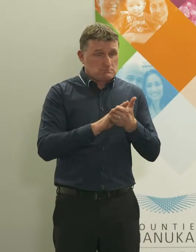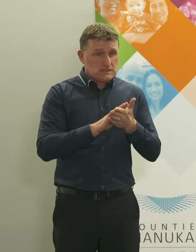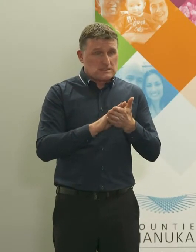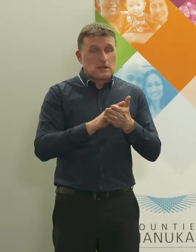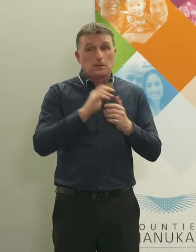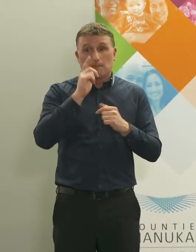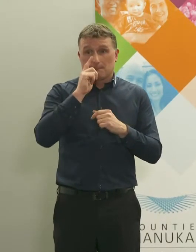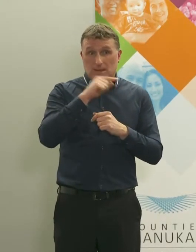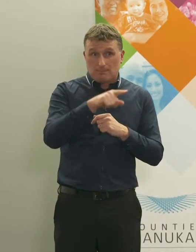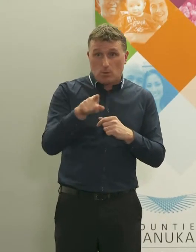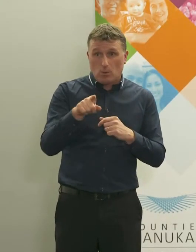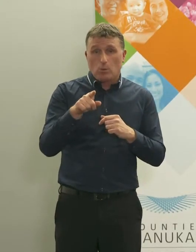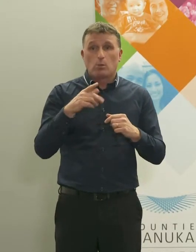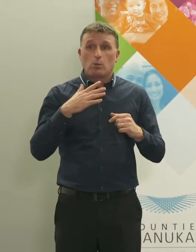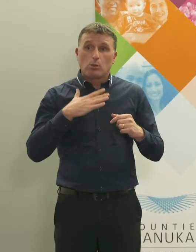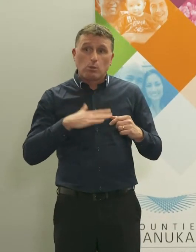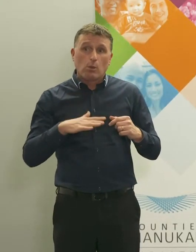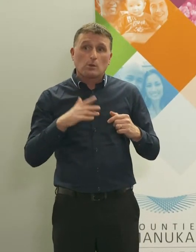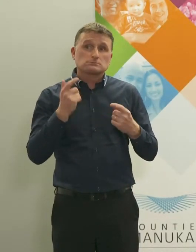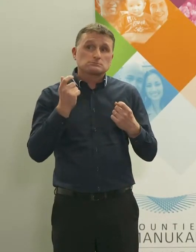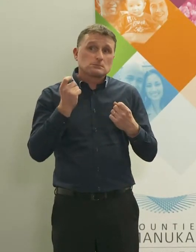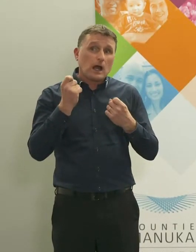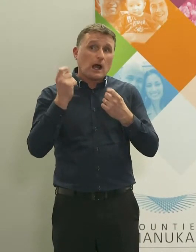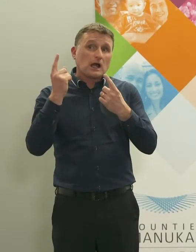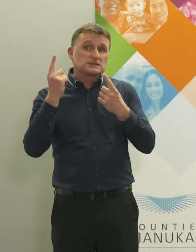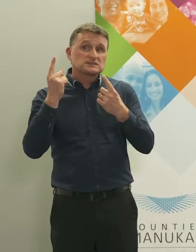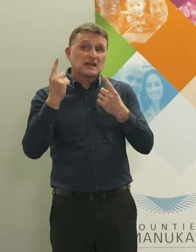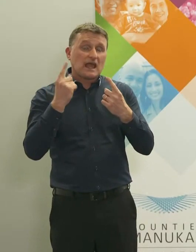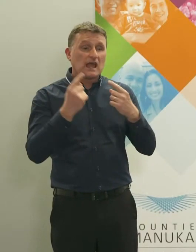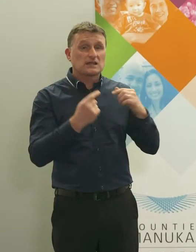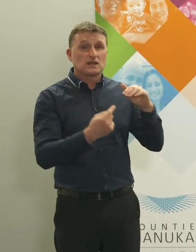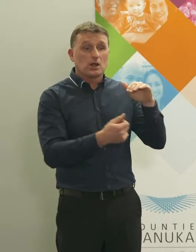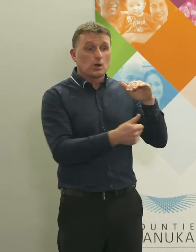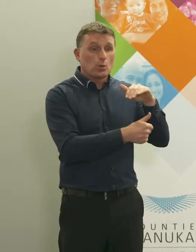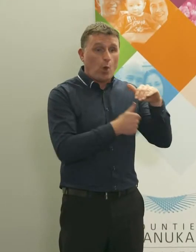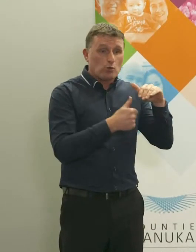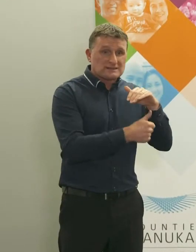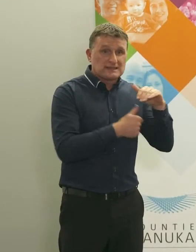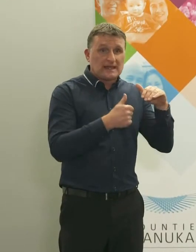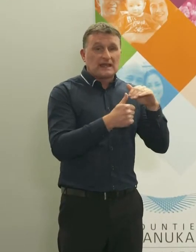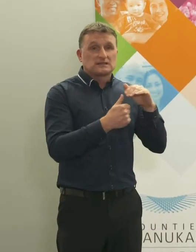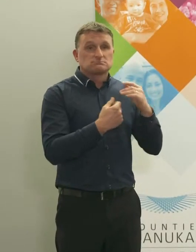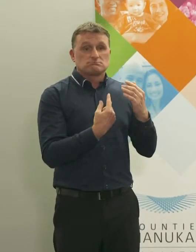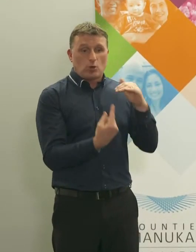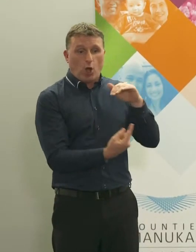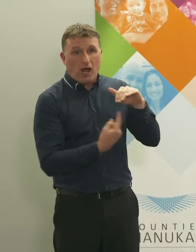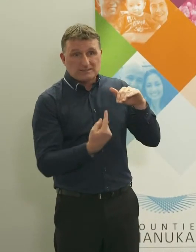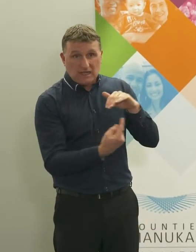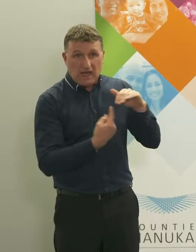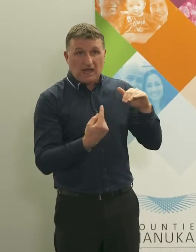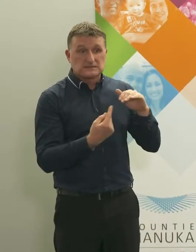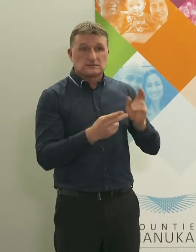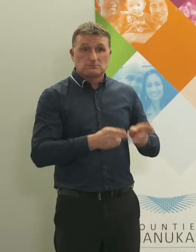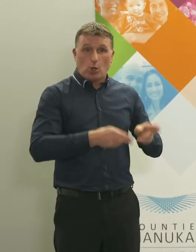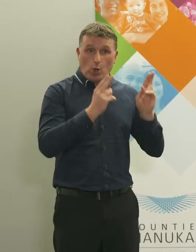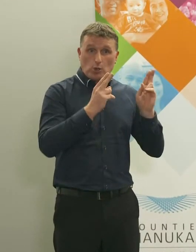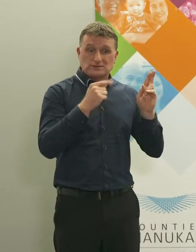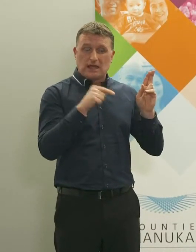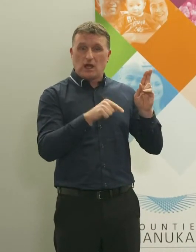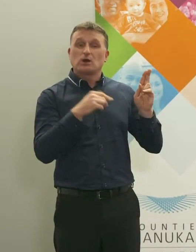to understand and work with our quarantine and isolation requirements, they often need a lot of